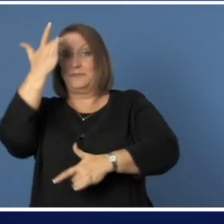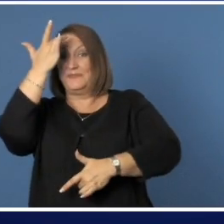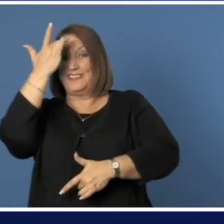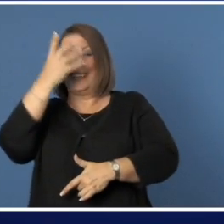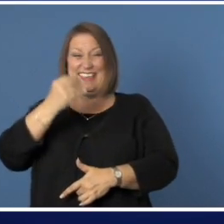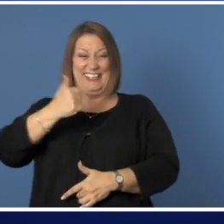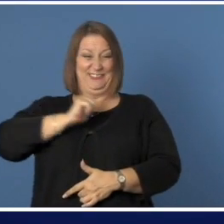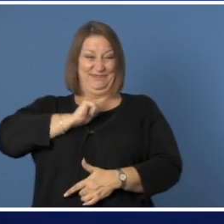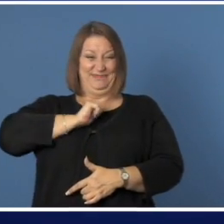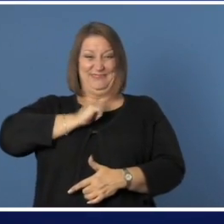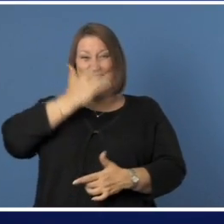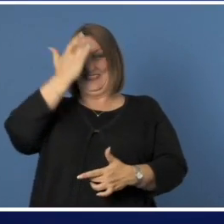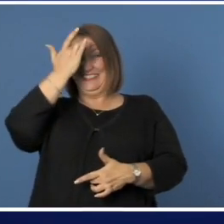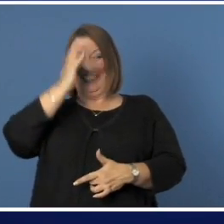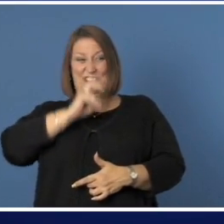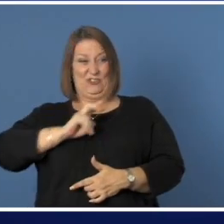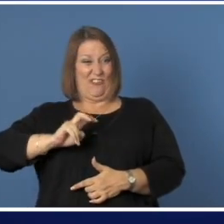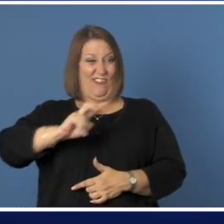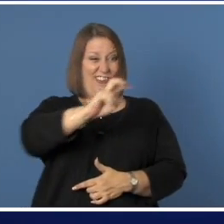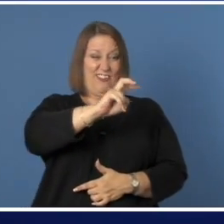trip won't be comfortable either